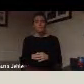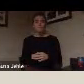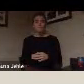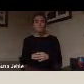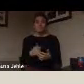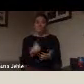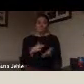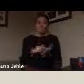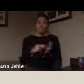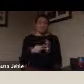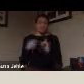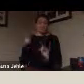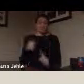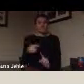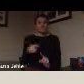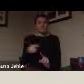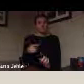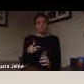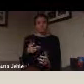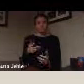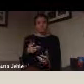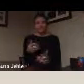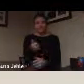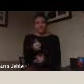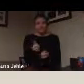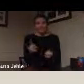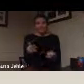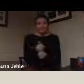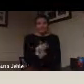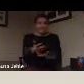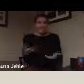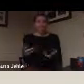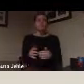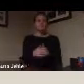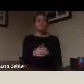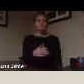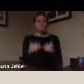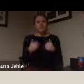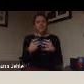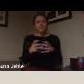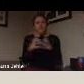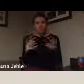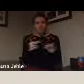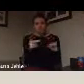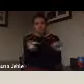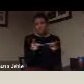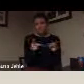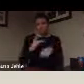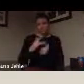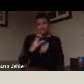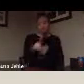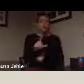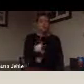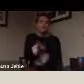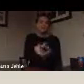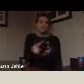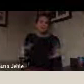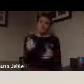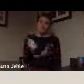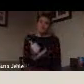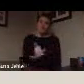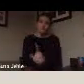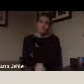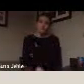I mean, basically anything, there's a lot of positions available. We need a lot of help.